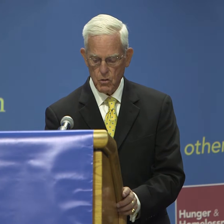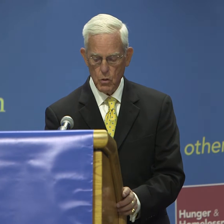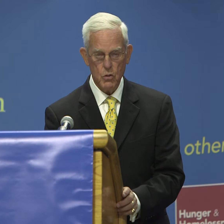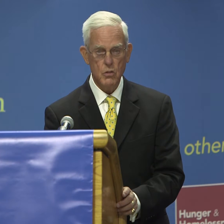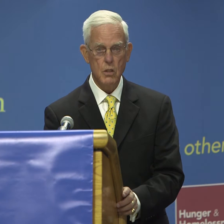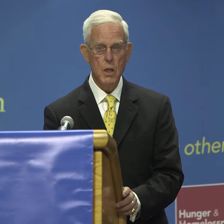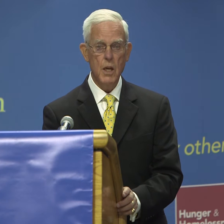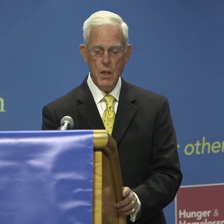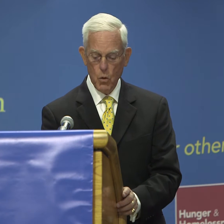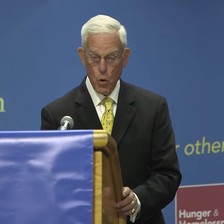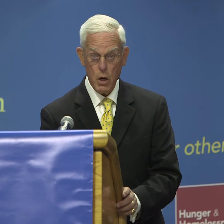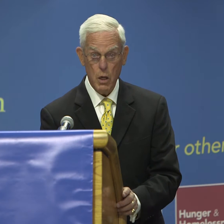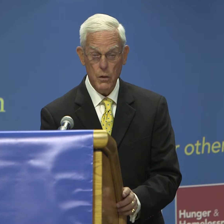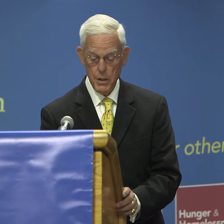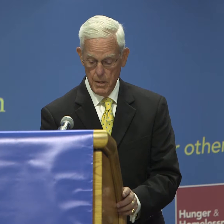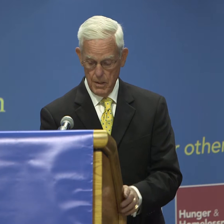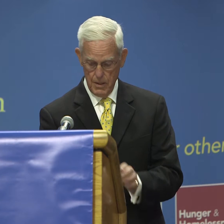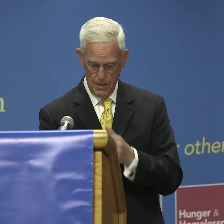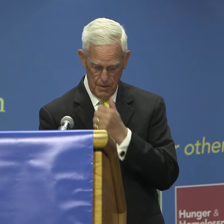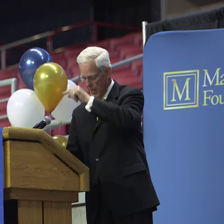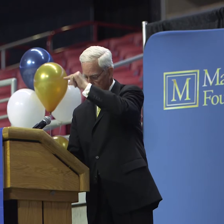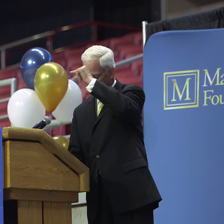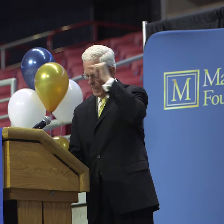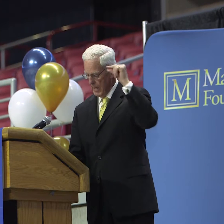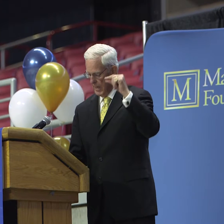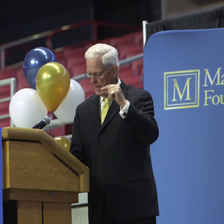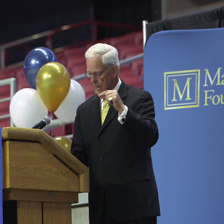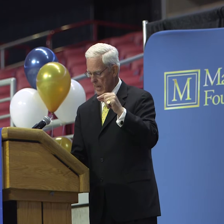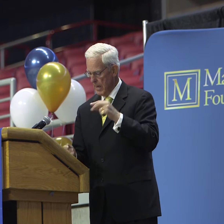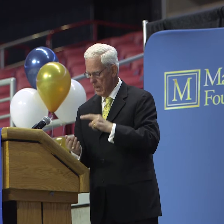hearing students in the world.